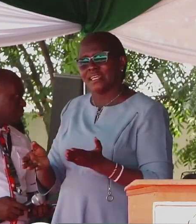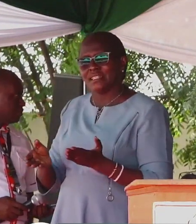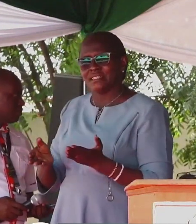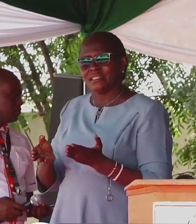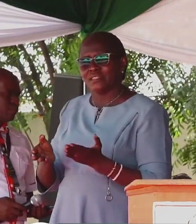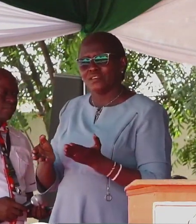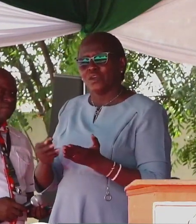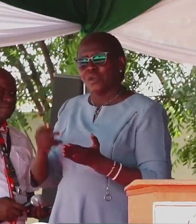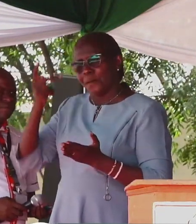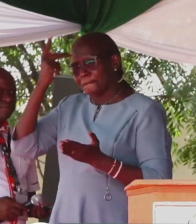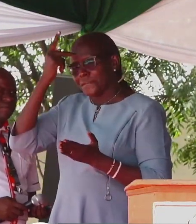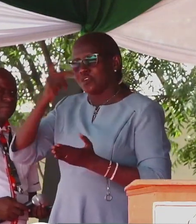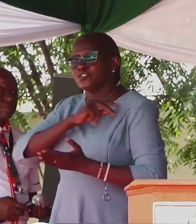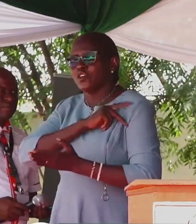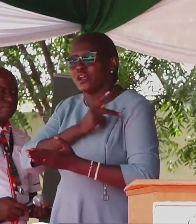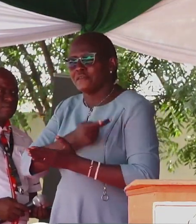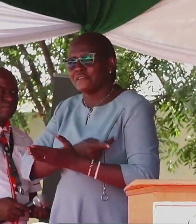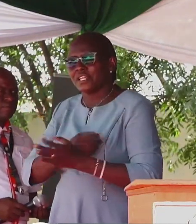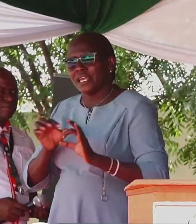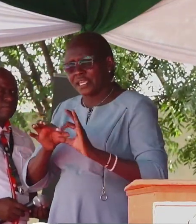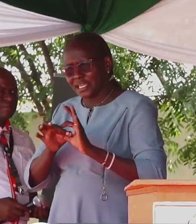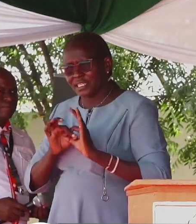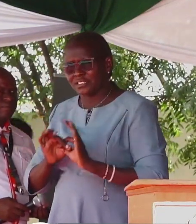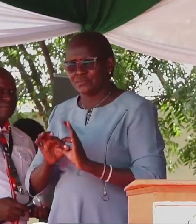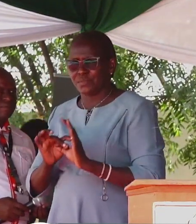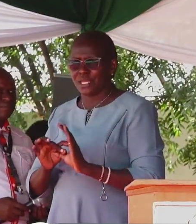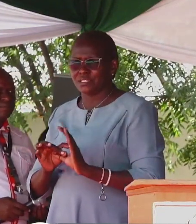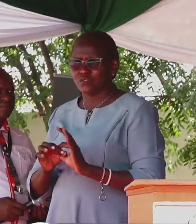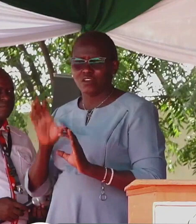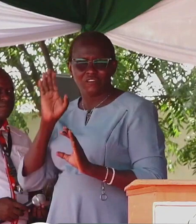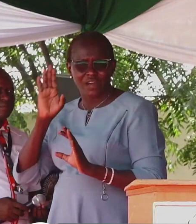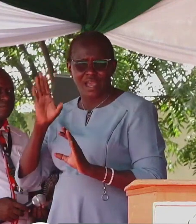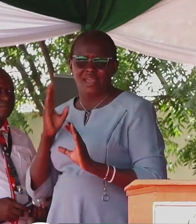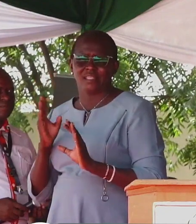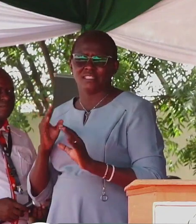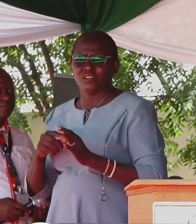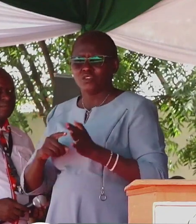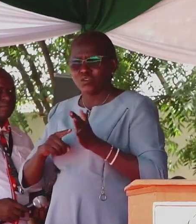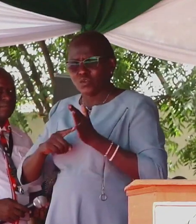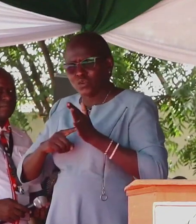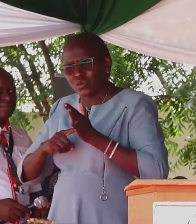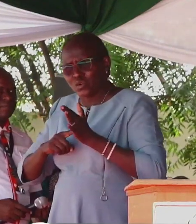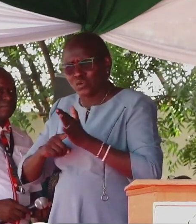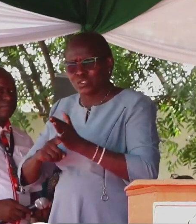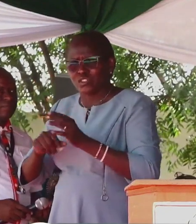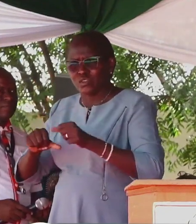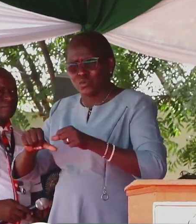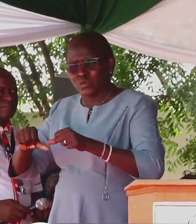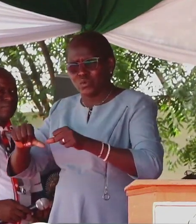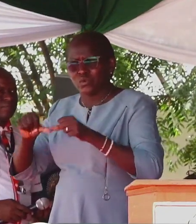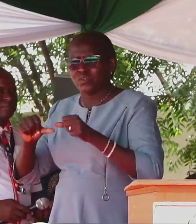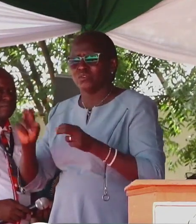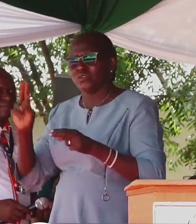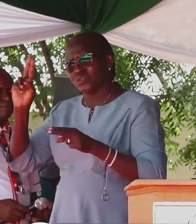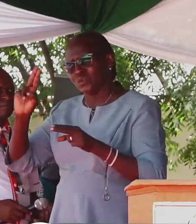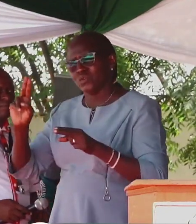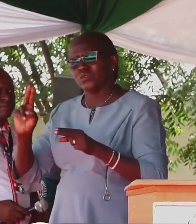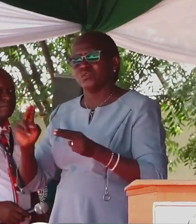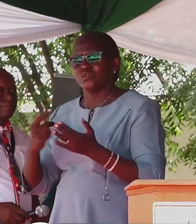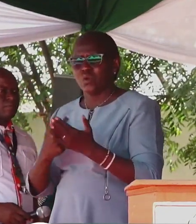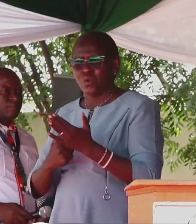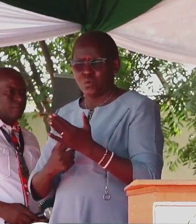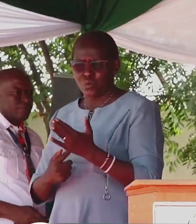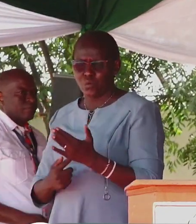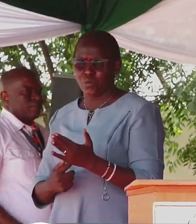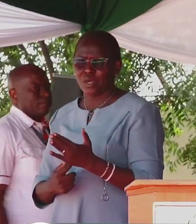Then on parental empowerment and engagement, that's something that you've taken so that we ensure that the parents know exactly what it is that they can have to